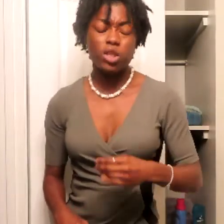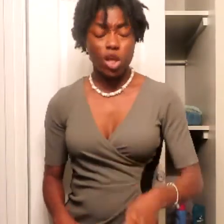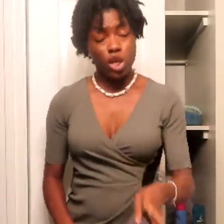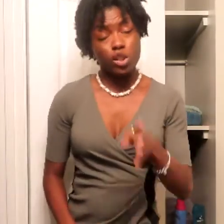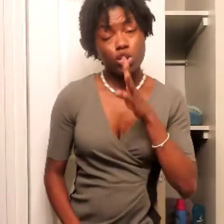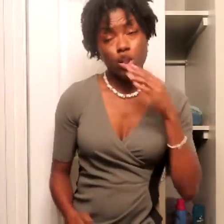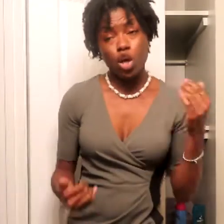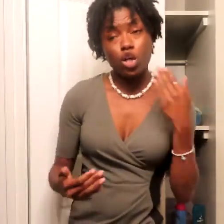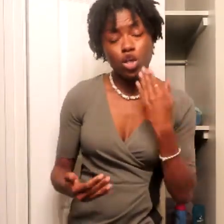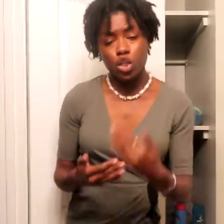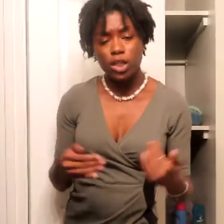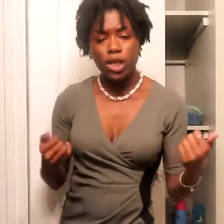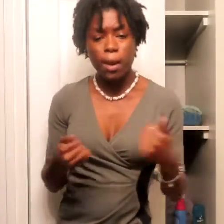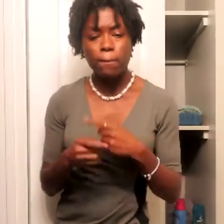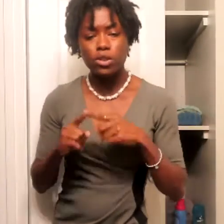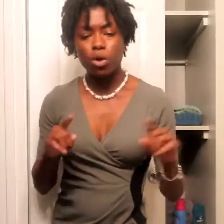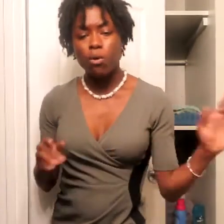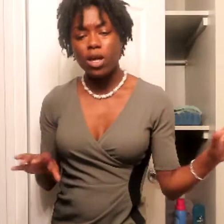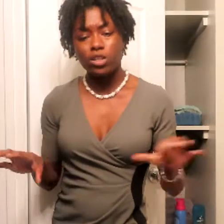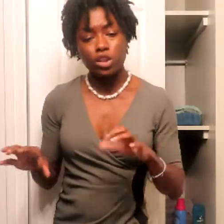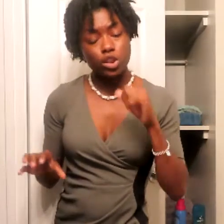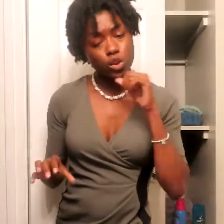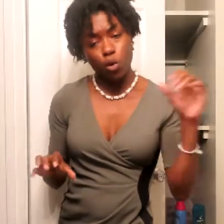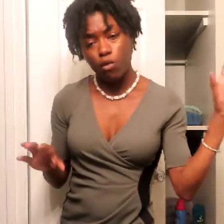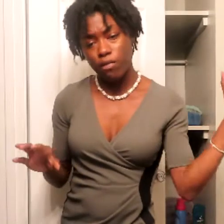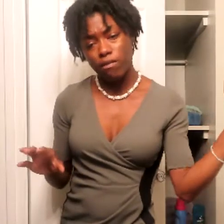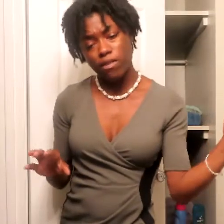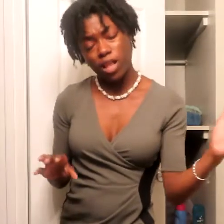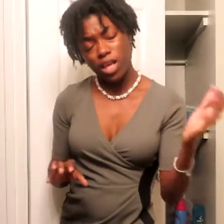Talk a good game It's your own chance Don't reflect